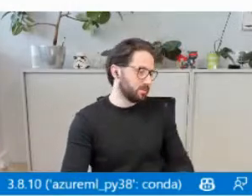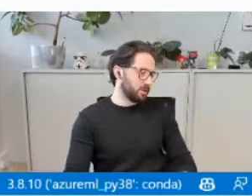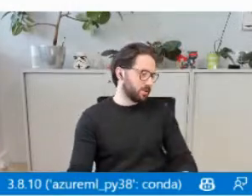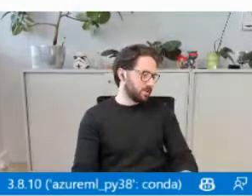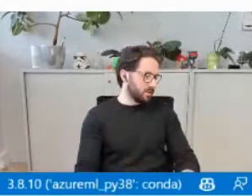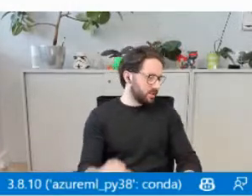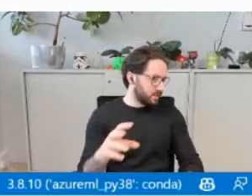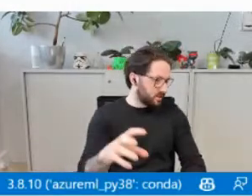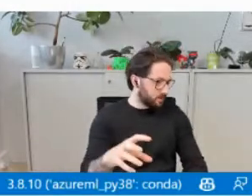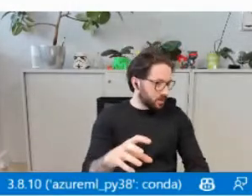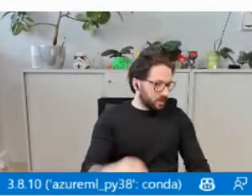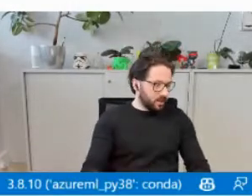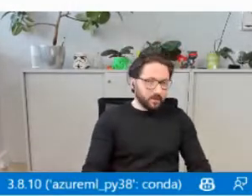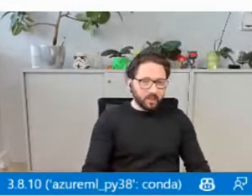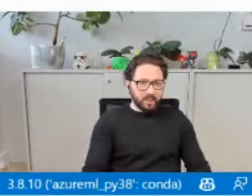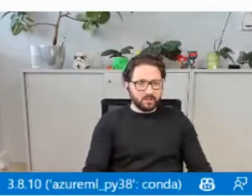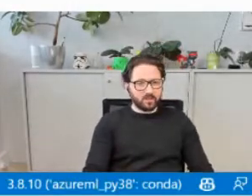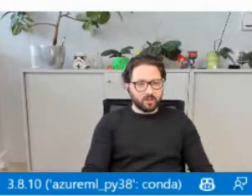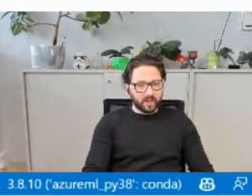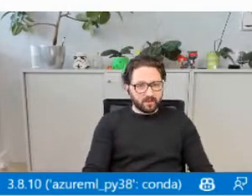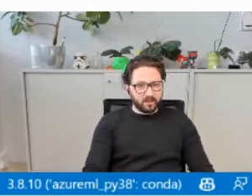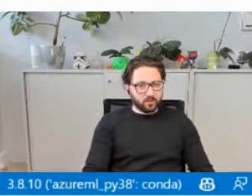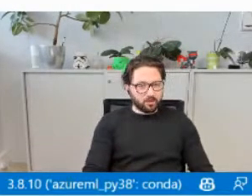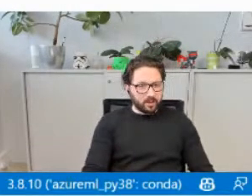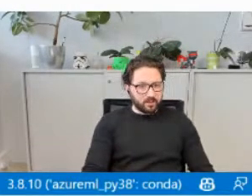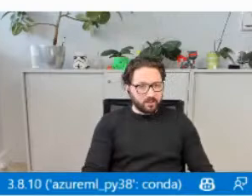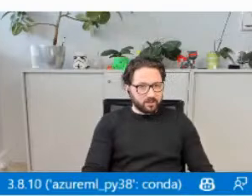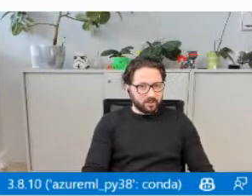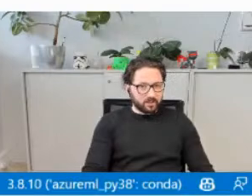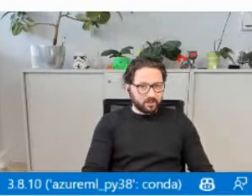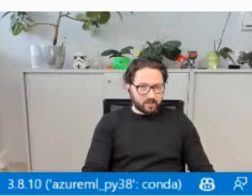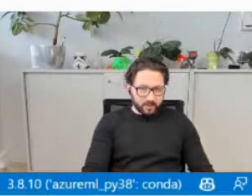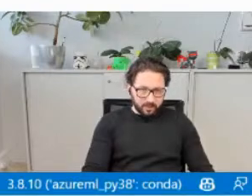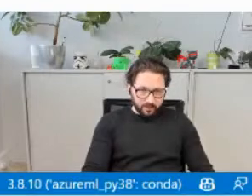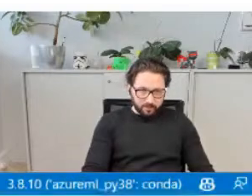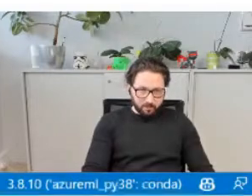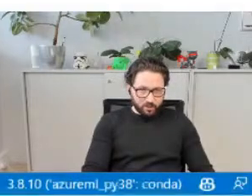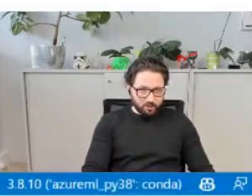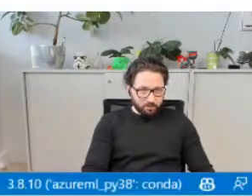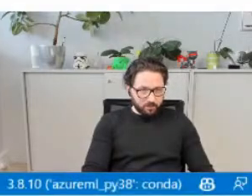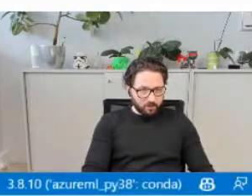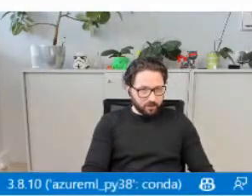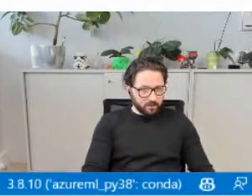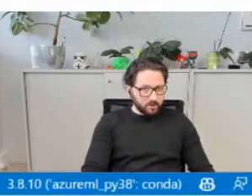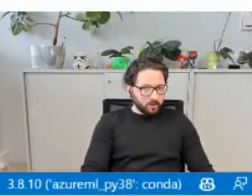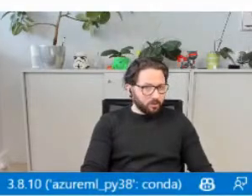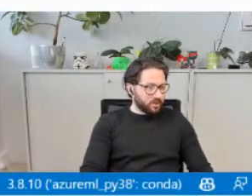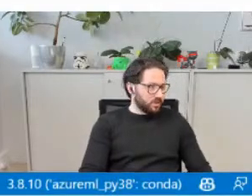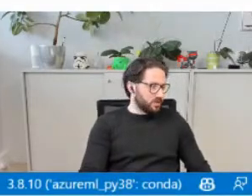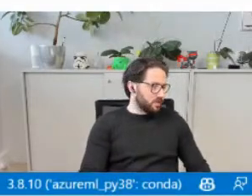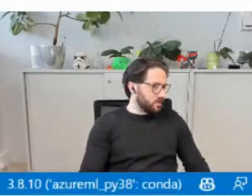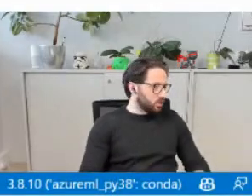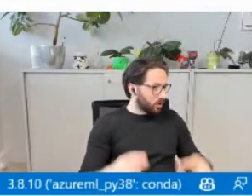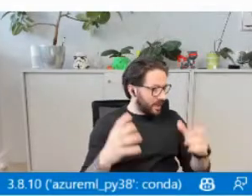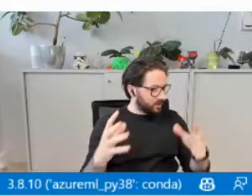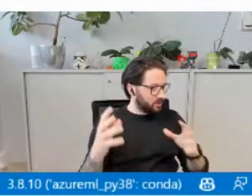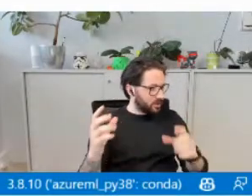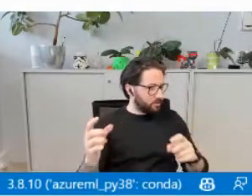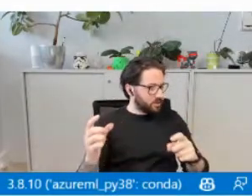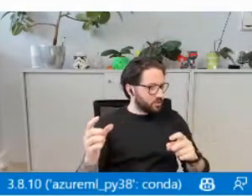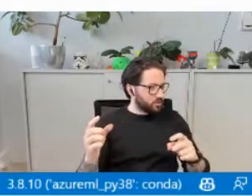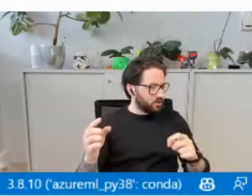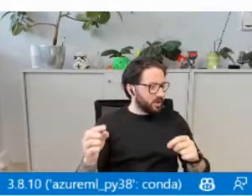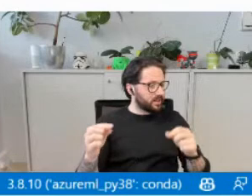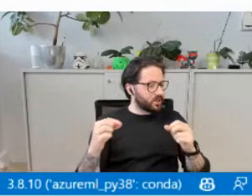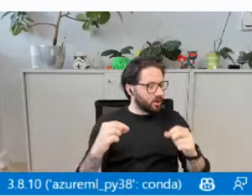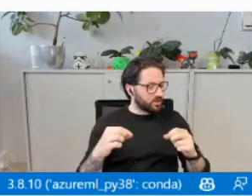log metrics, because this is connected to the run context I mentioned before, which is connected